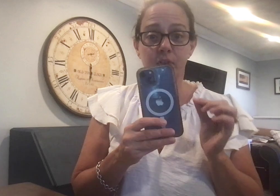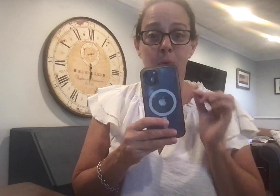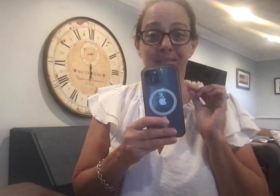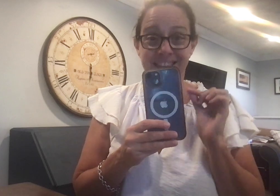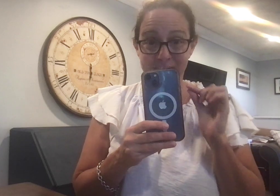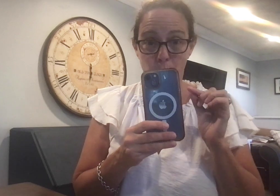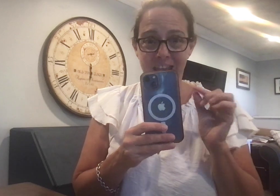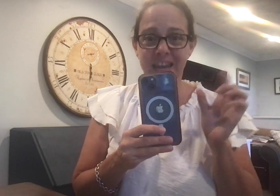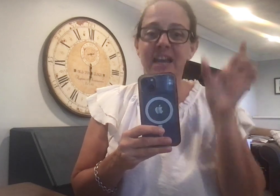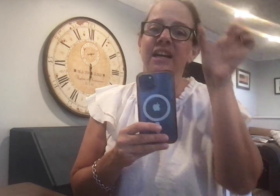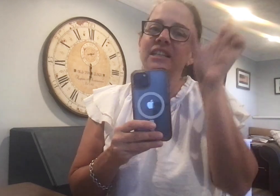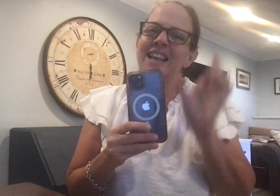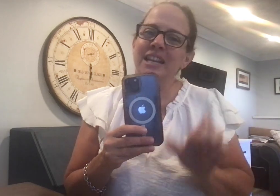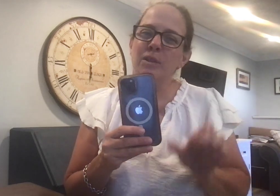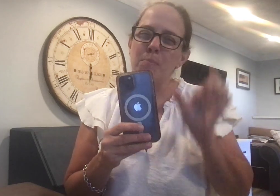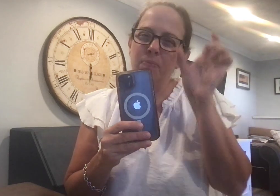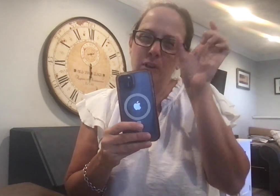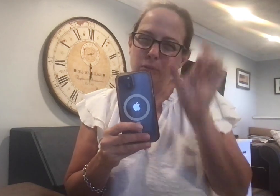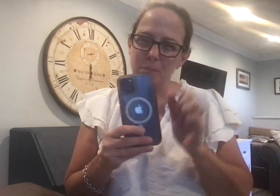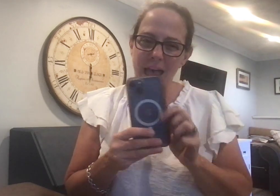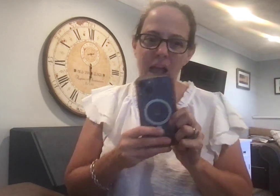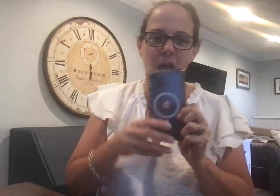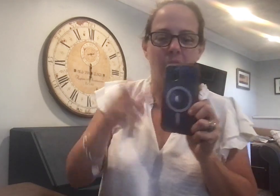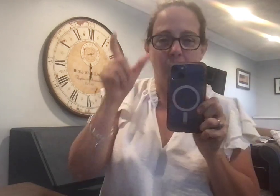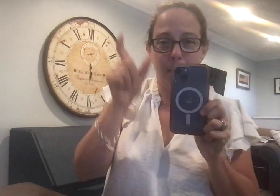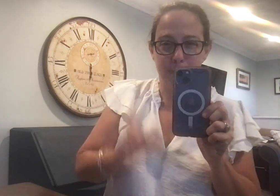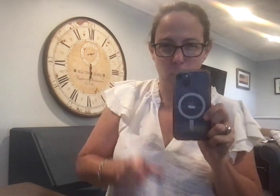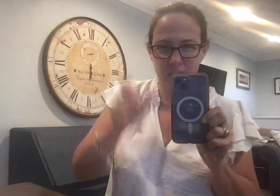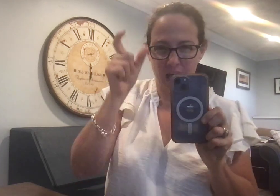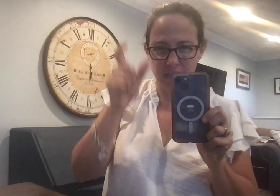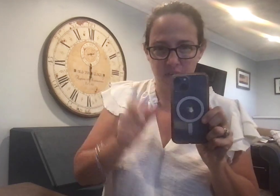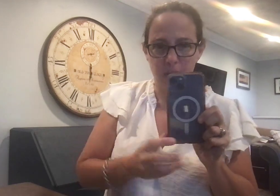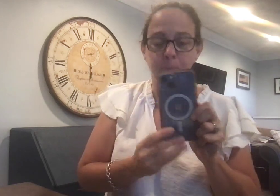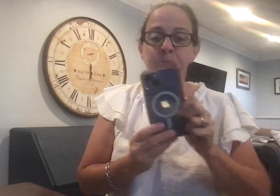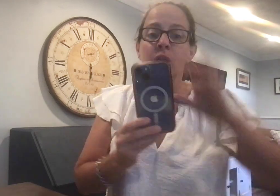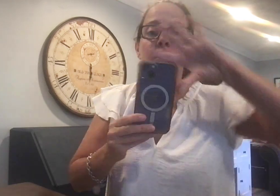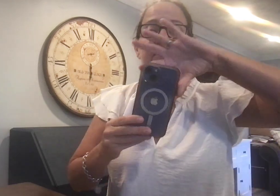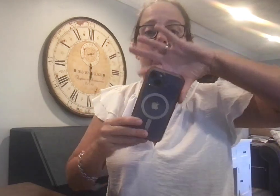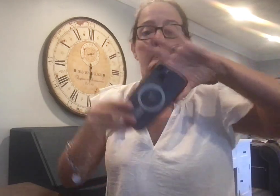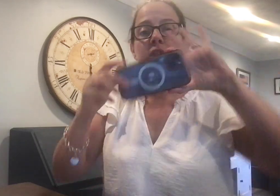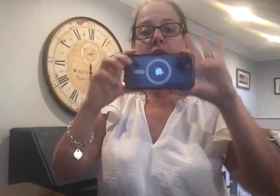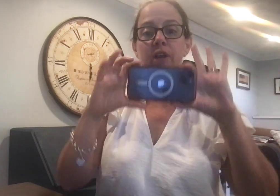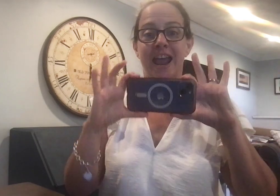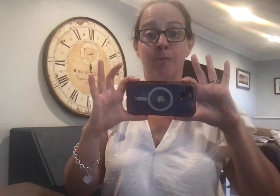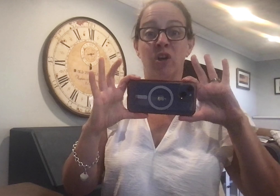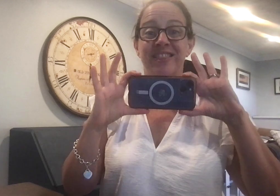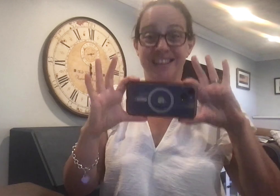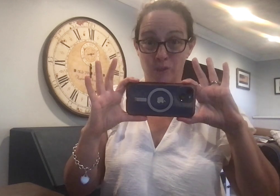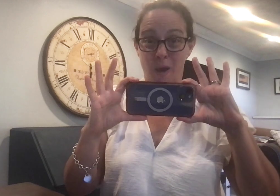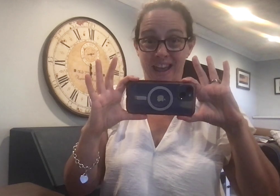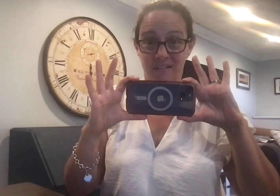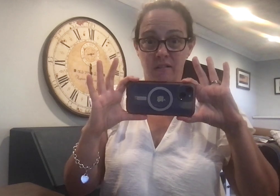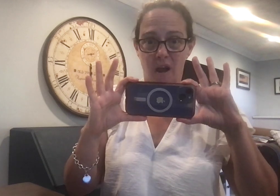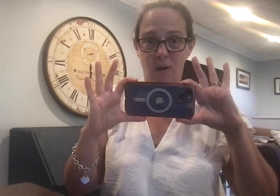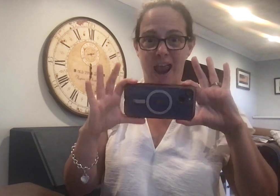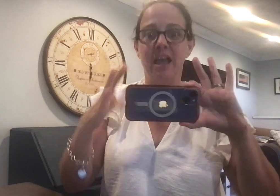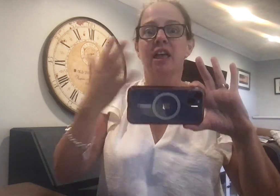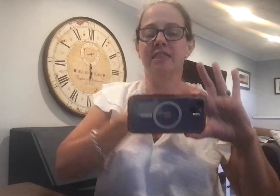film this way, because then there's black on both sides of it. Film with your camera this way, okay? That